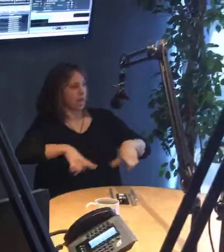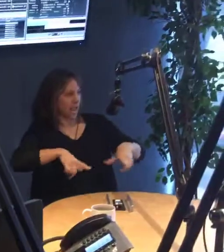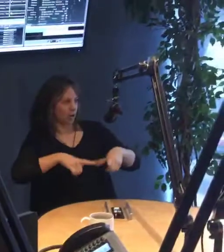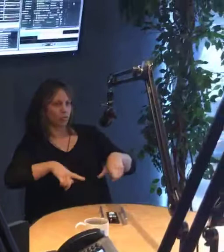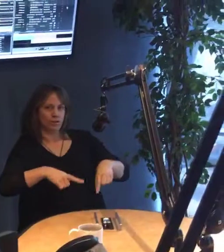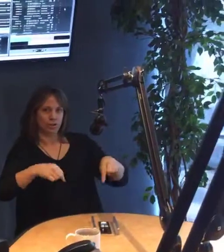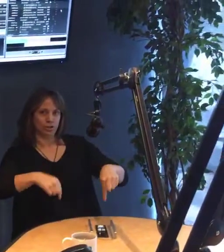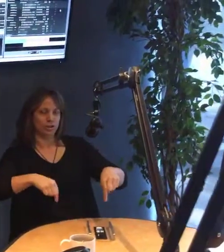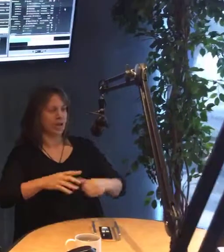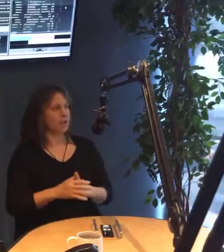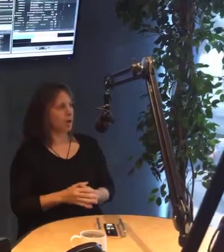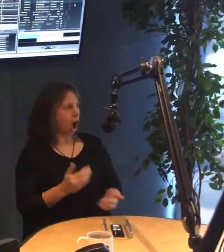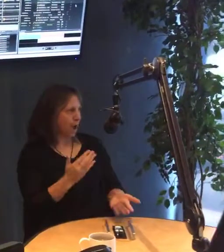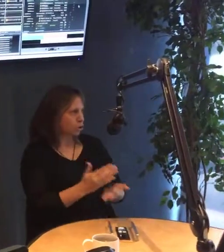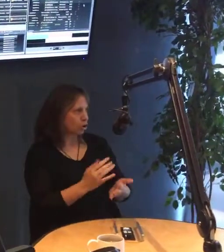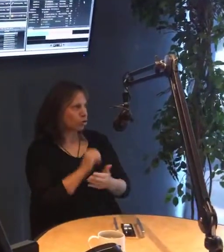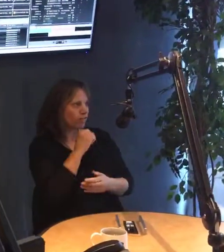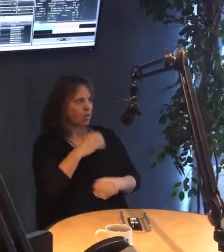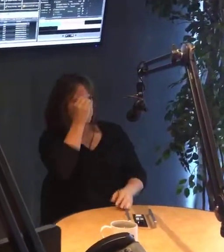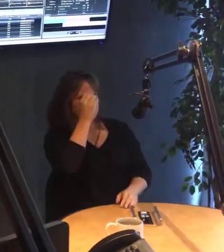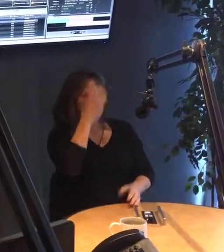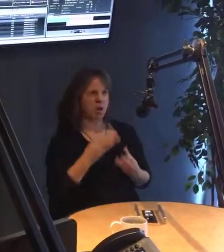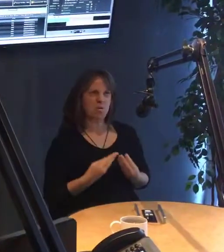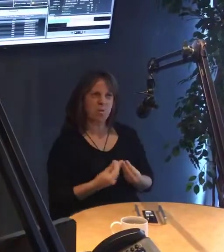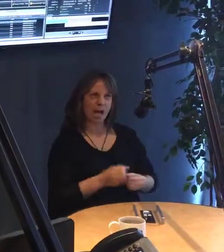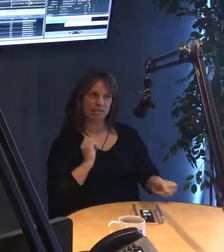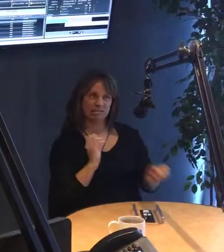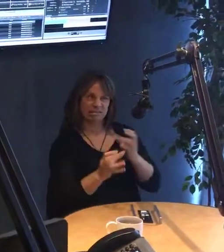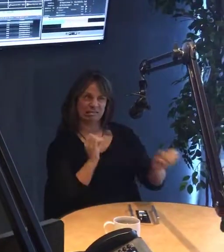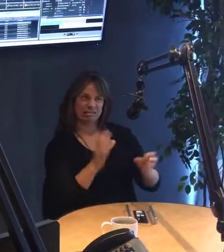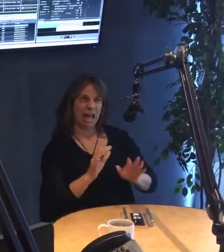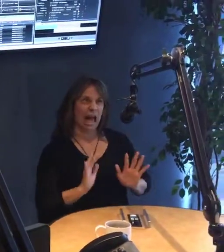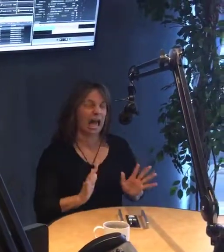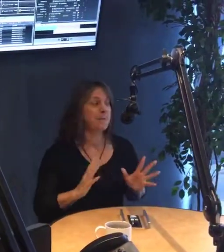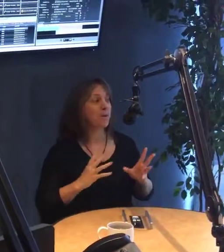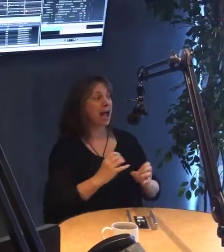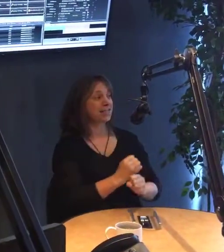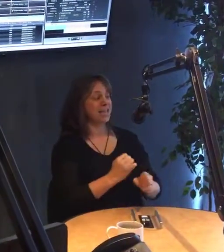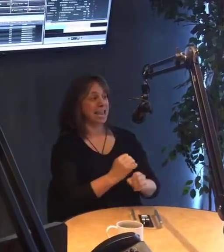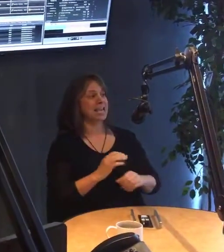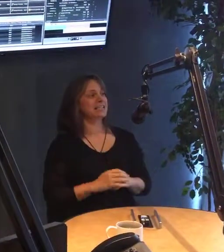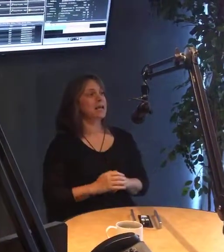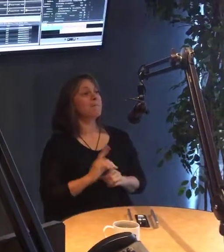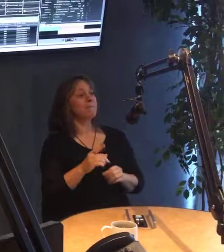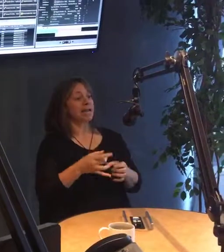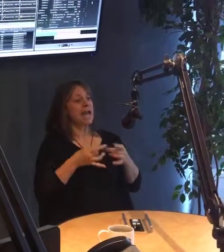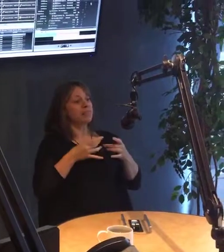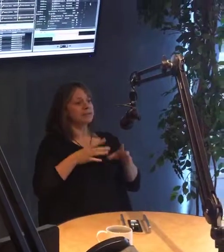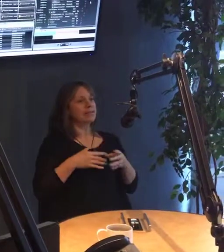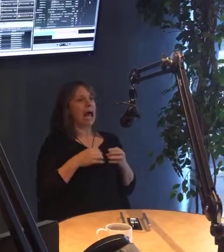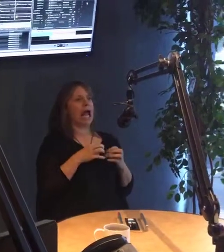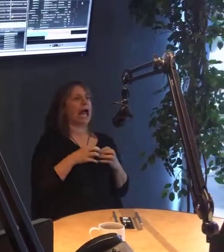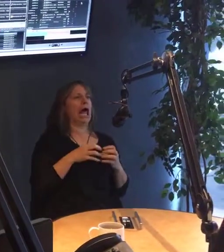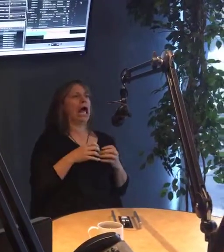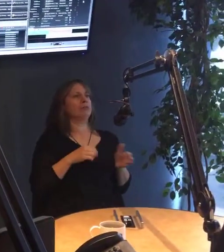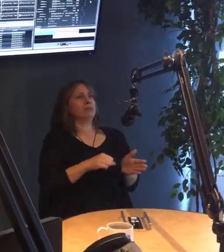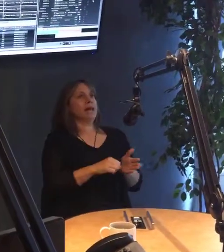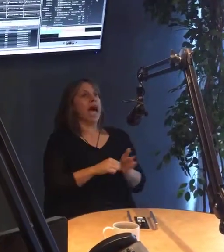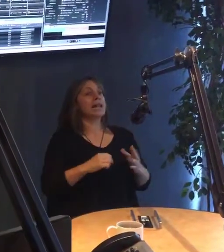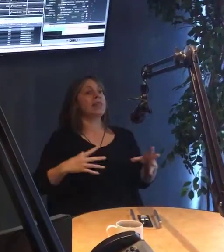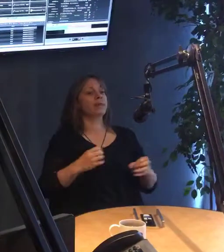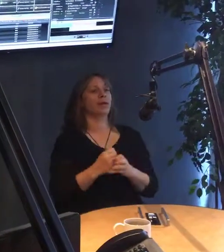not sure I'll get very fluent at it by the end of the program, but I will have been more fluent at it than I was at the beginning, so certainly looking forward to